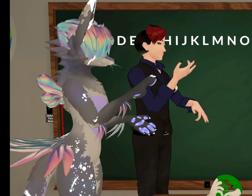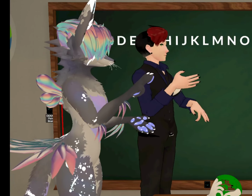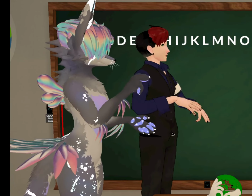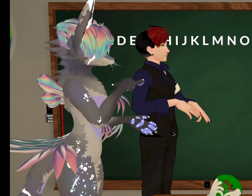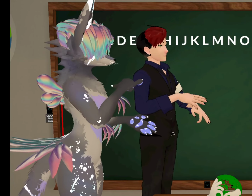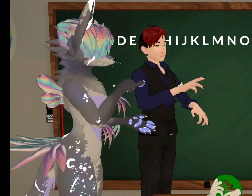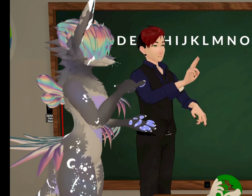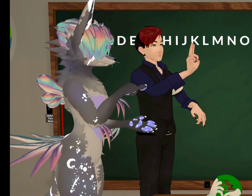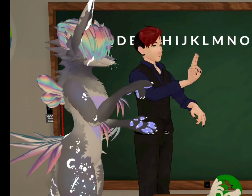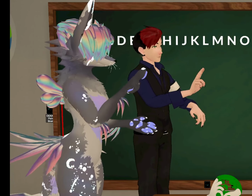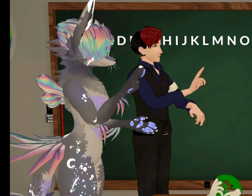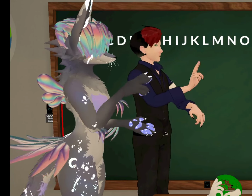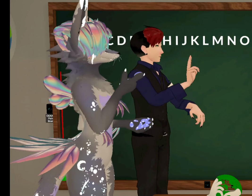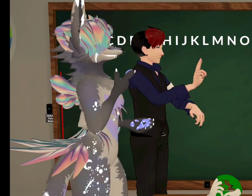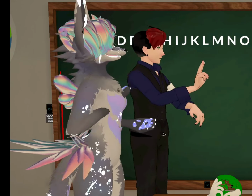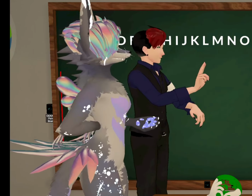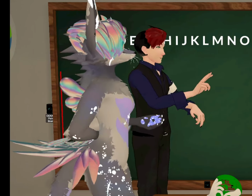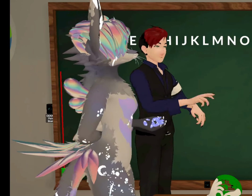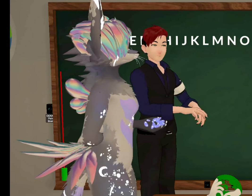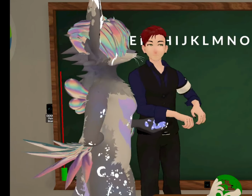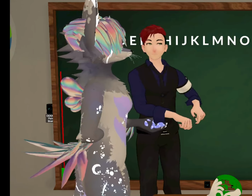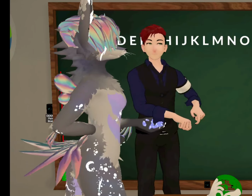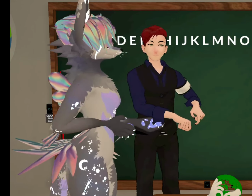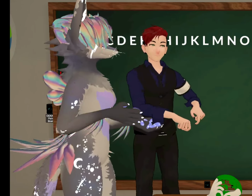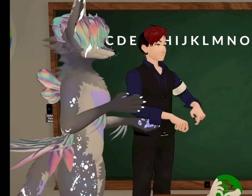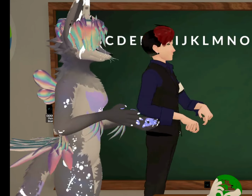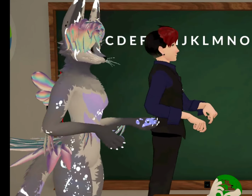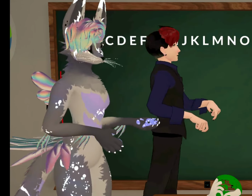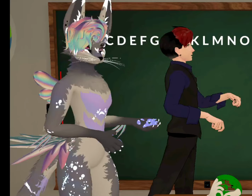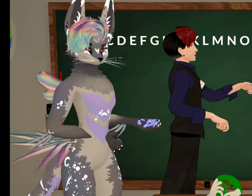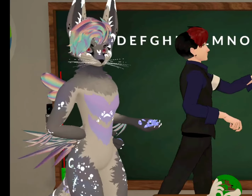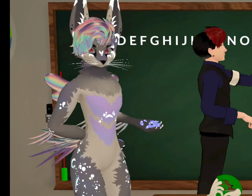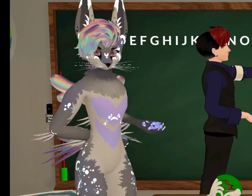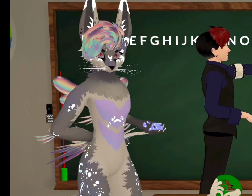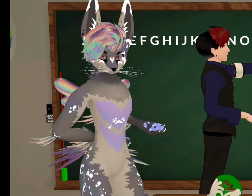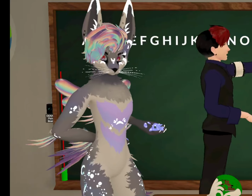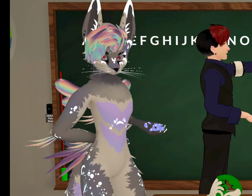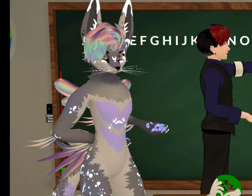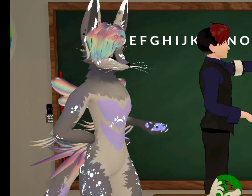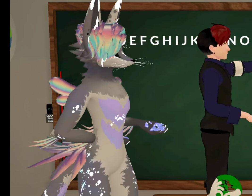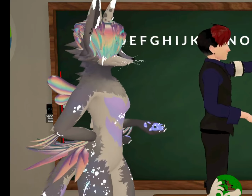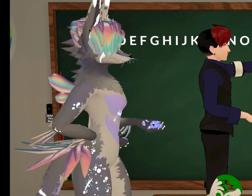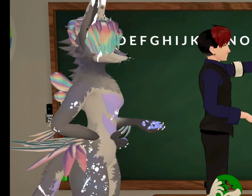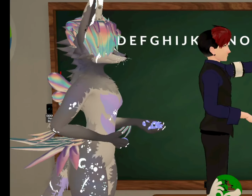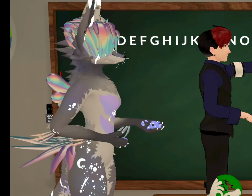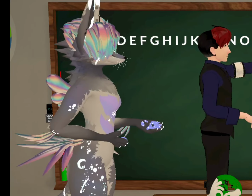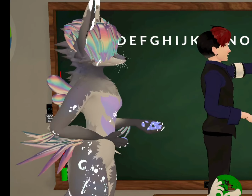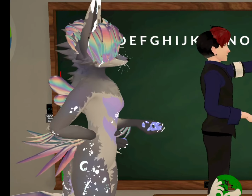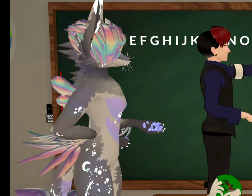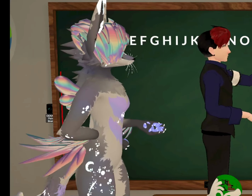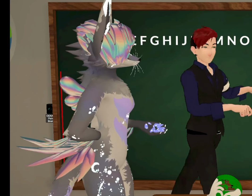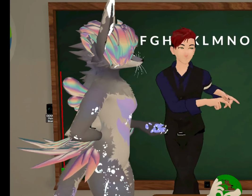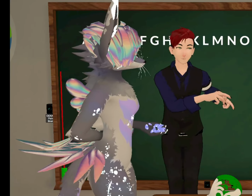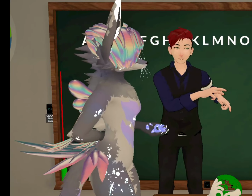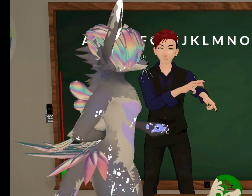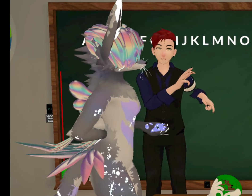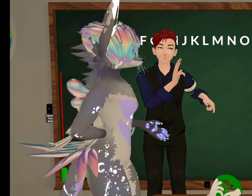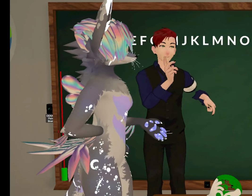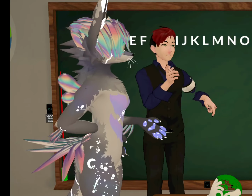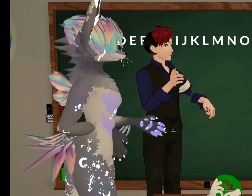okay. So no, U most people and do it V. actually. Okay. You. Yes. W, so this